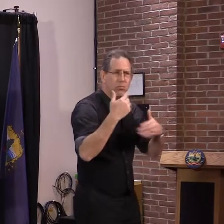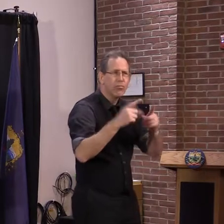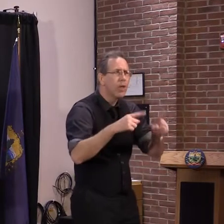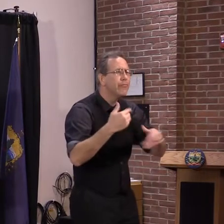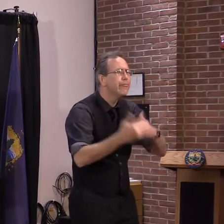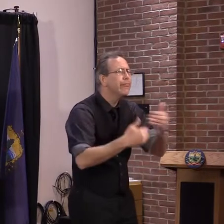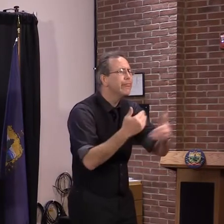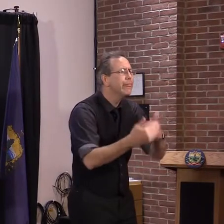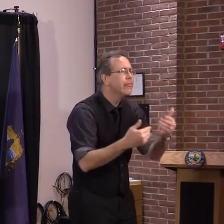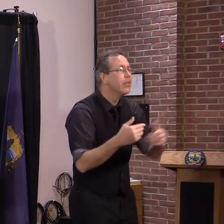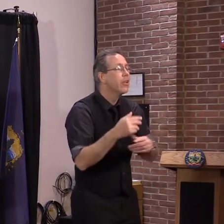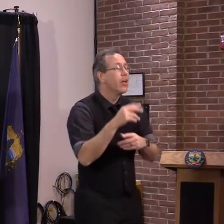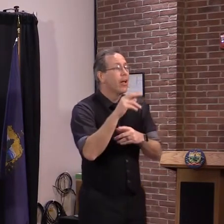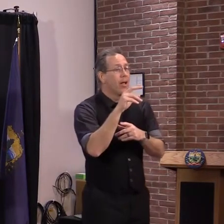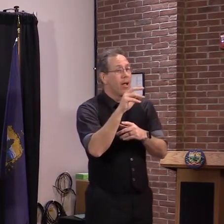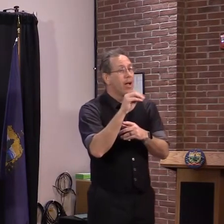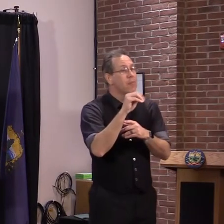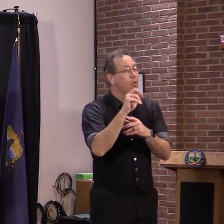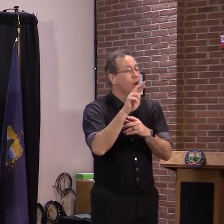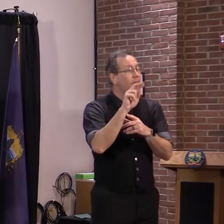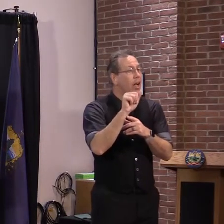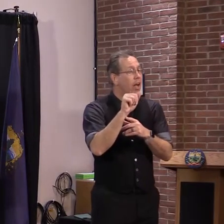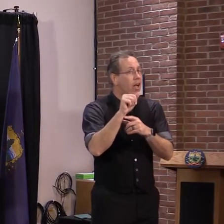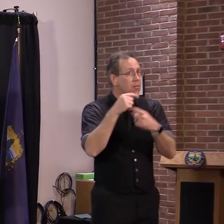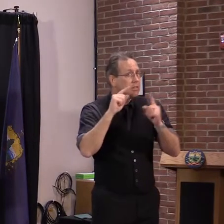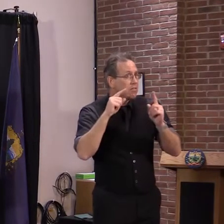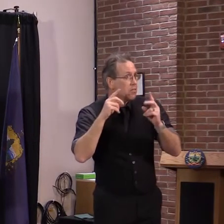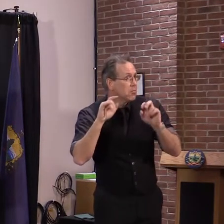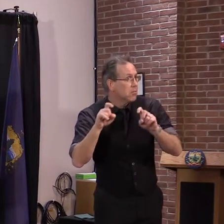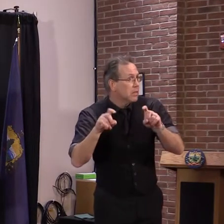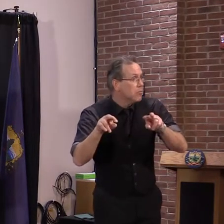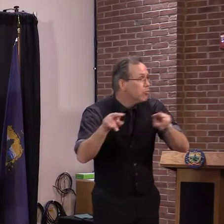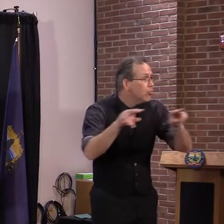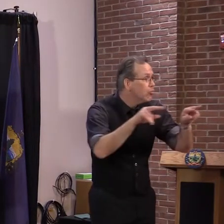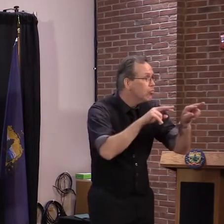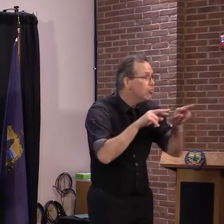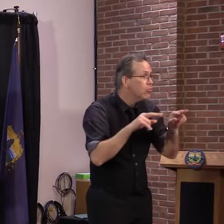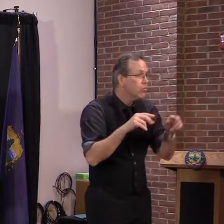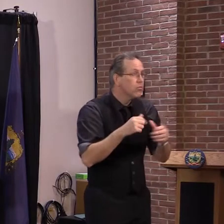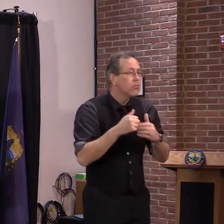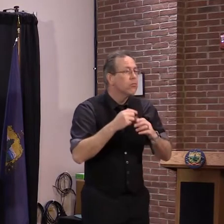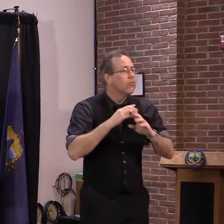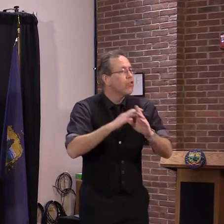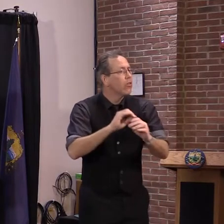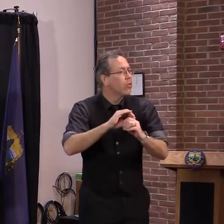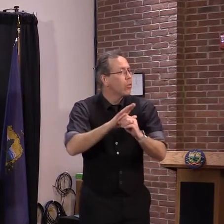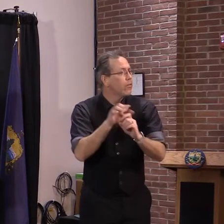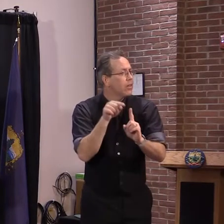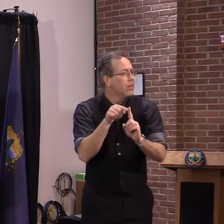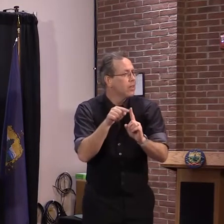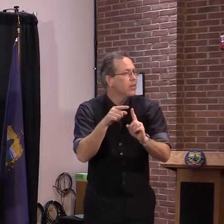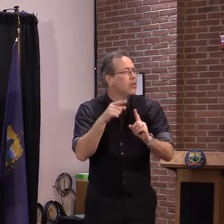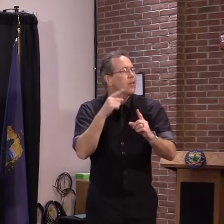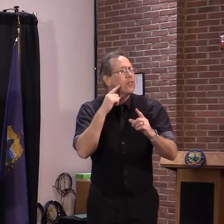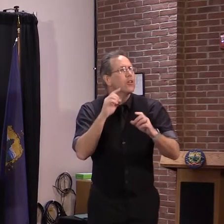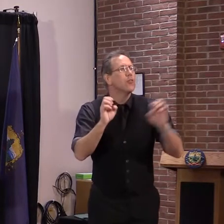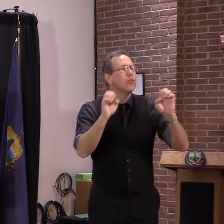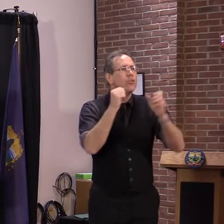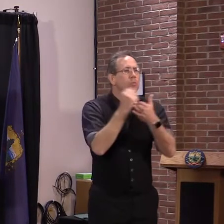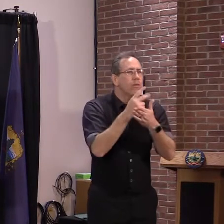RNA vaccine effectiveness against COVID-associated emergency department and urgent care